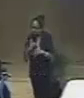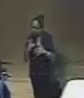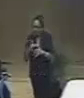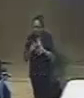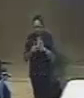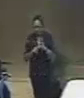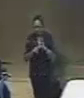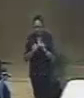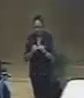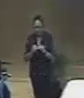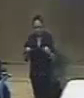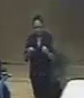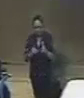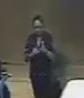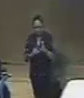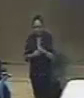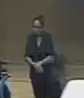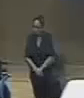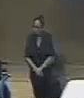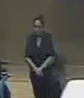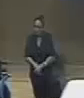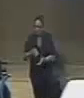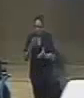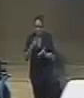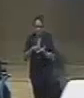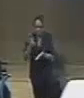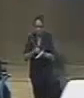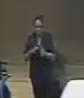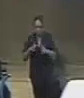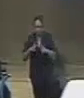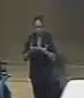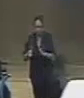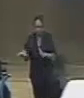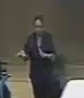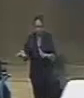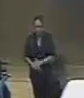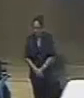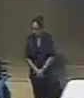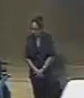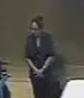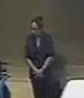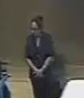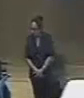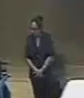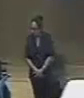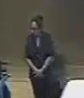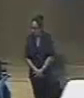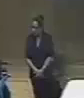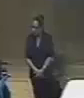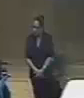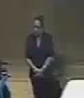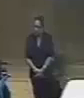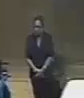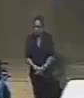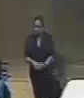Network objects, Internet of Things, that kind of thing. Again, download the report. It's free, it's open. And learn about those things, because